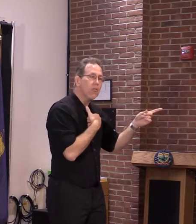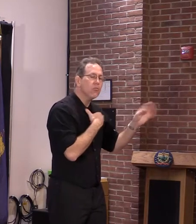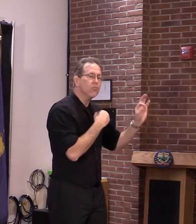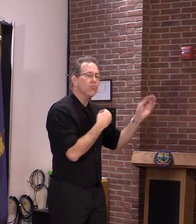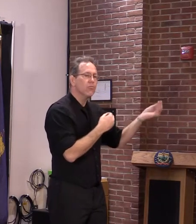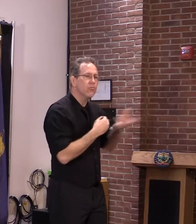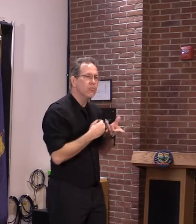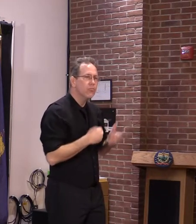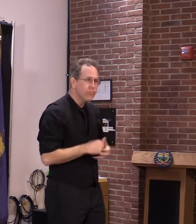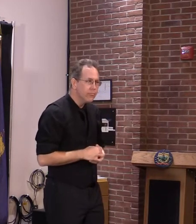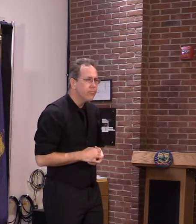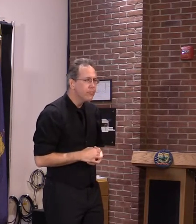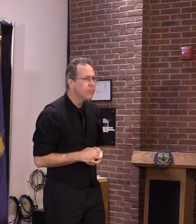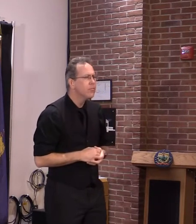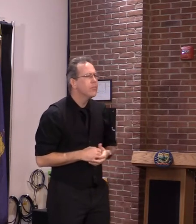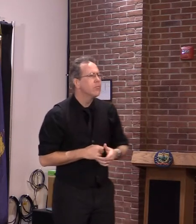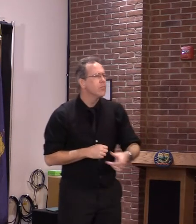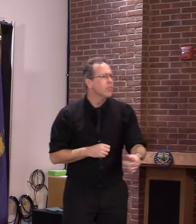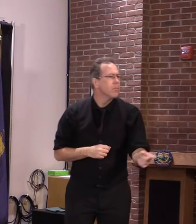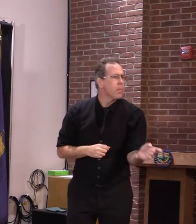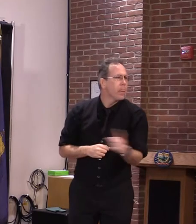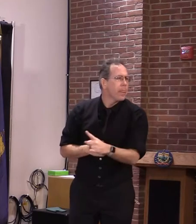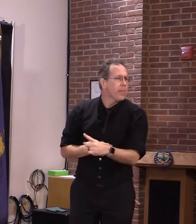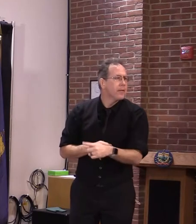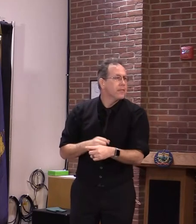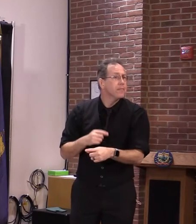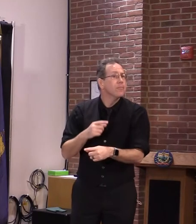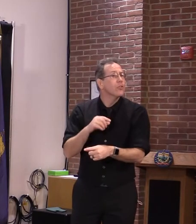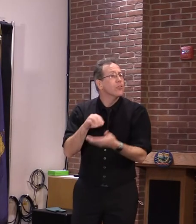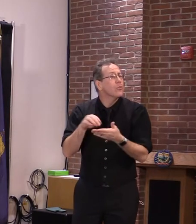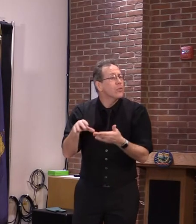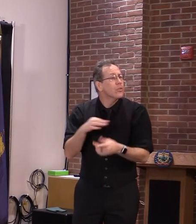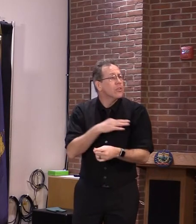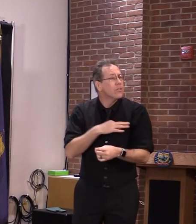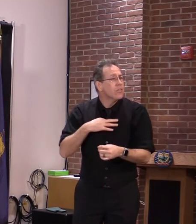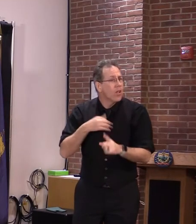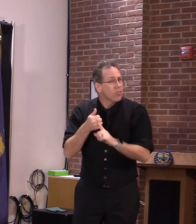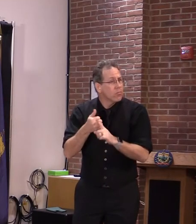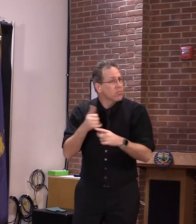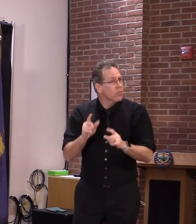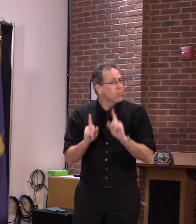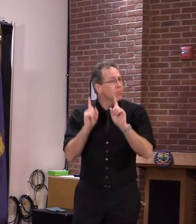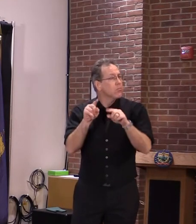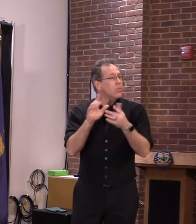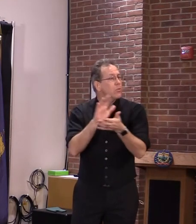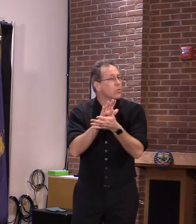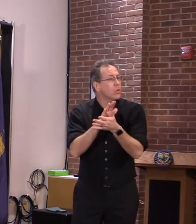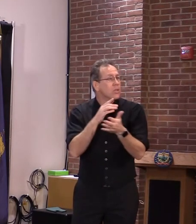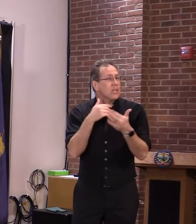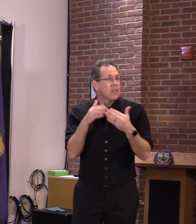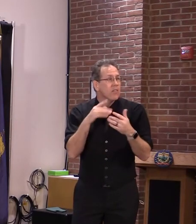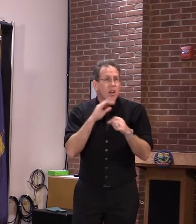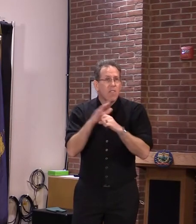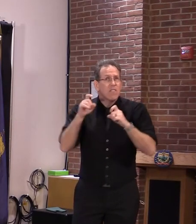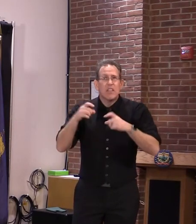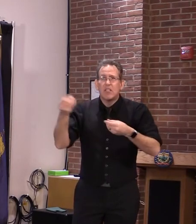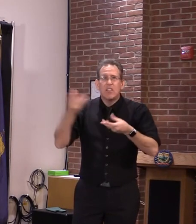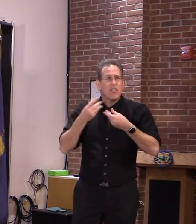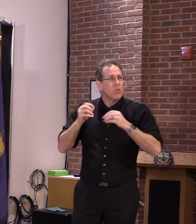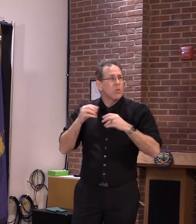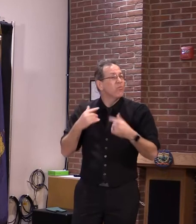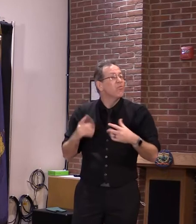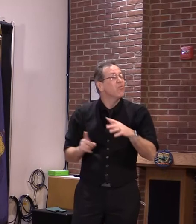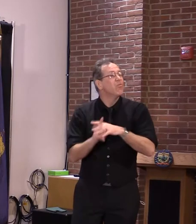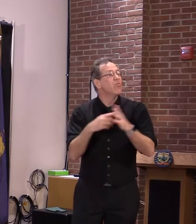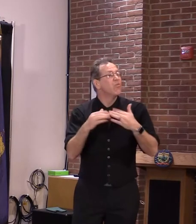Students and staff still allowed to attend school even when the school lacks the sufficient supply of tests and they may